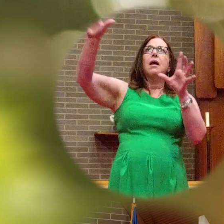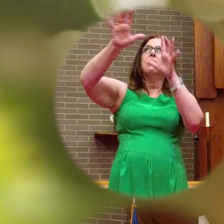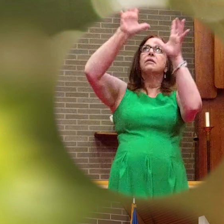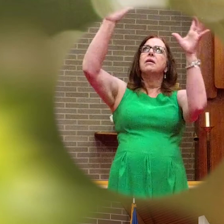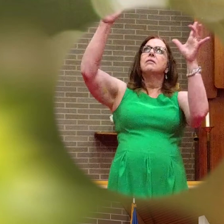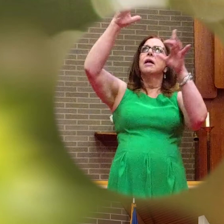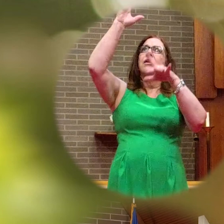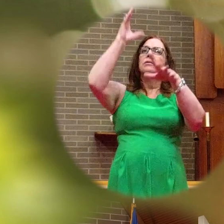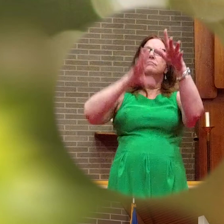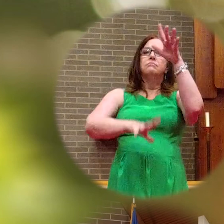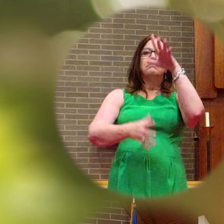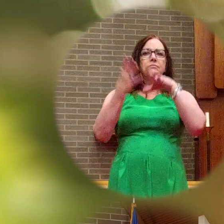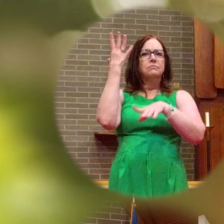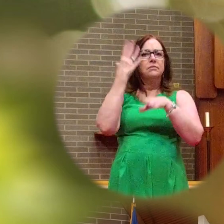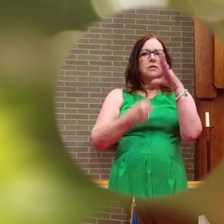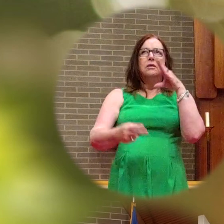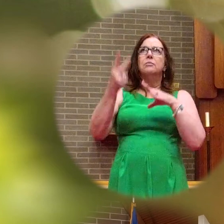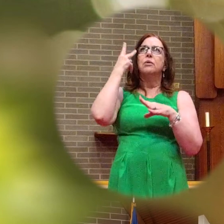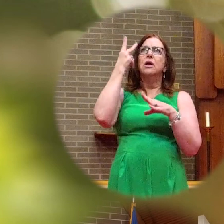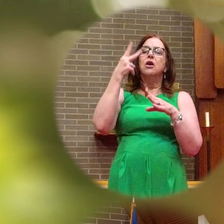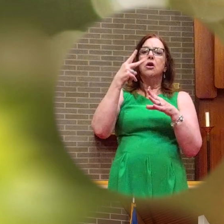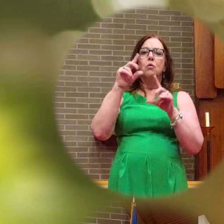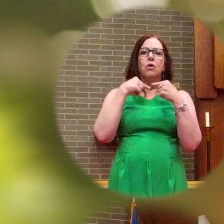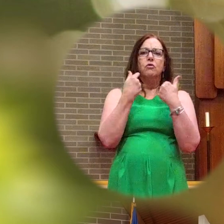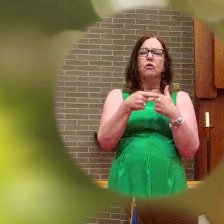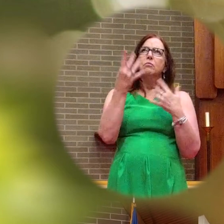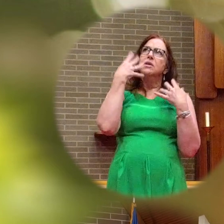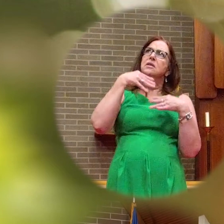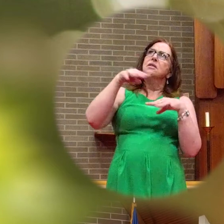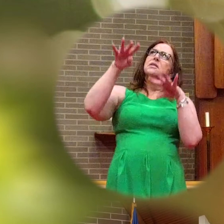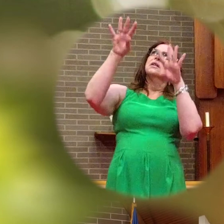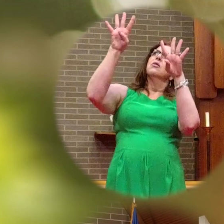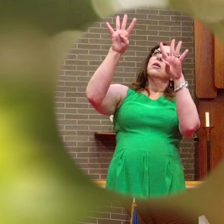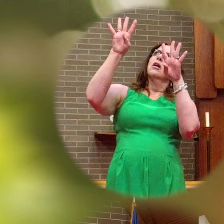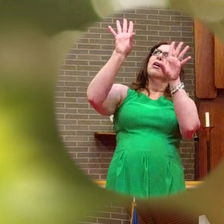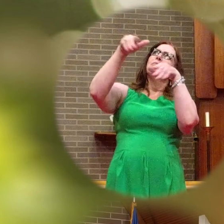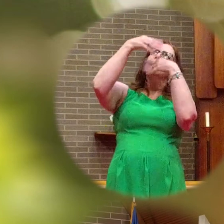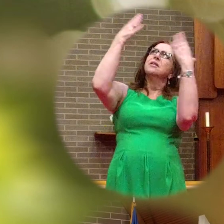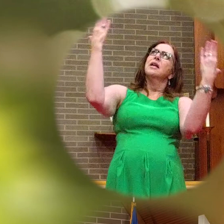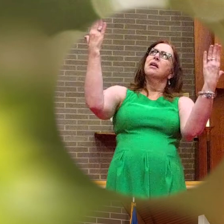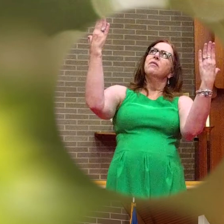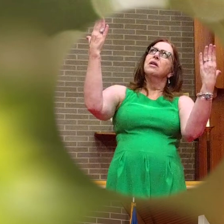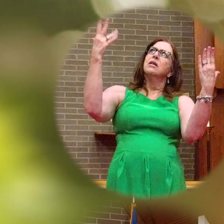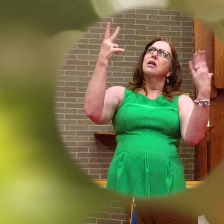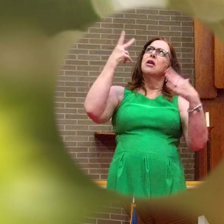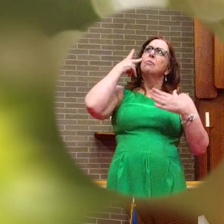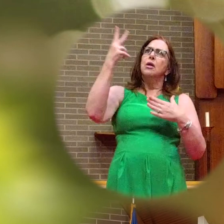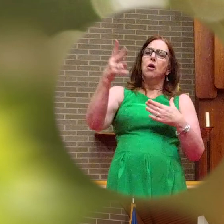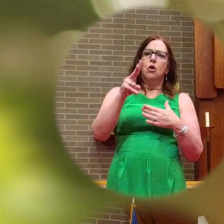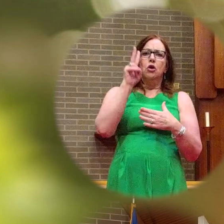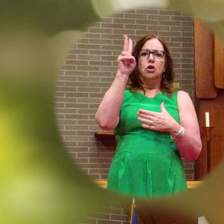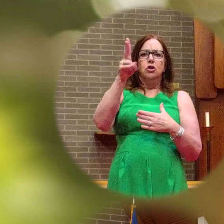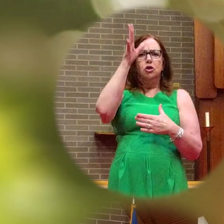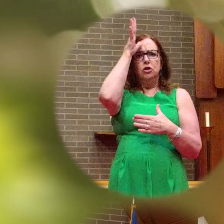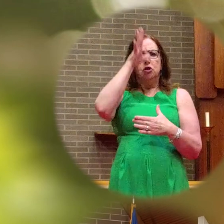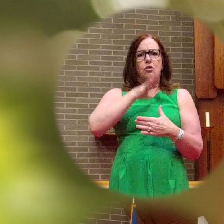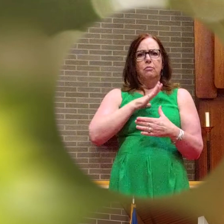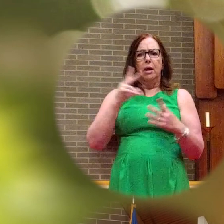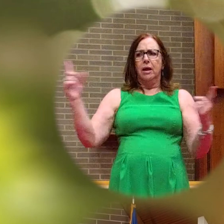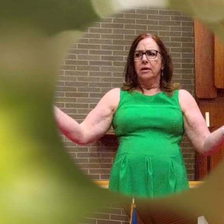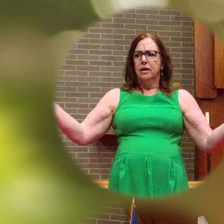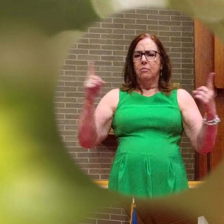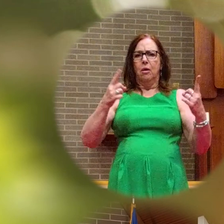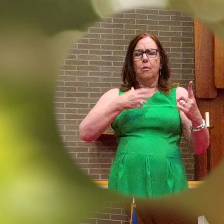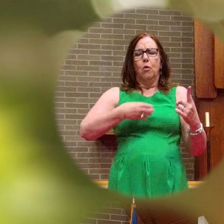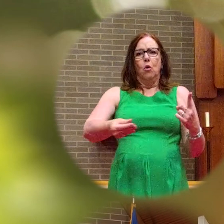of their sight. And while they were gazing into heaven as he went, behold, two men stood by them in